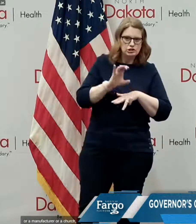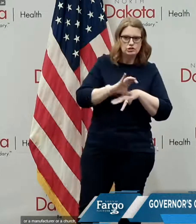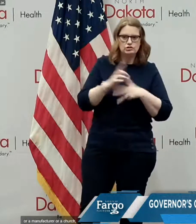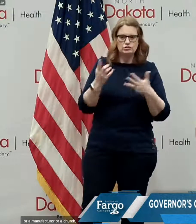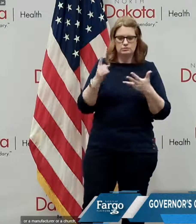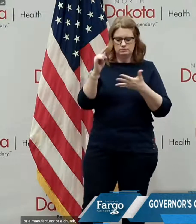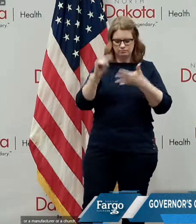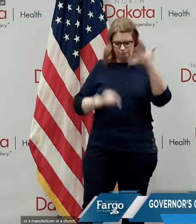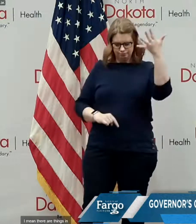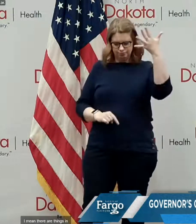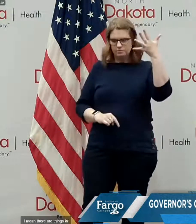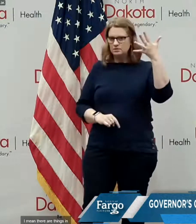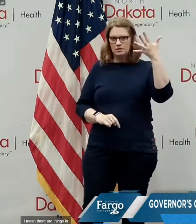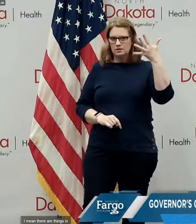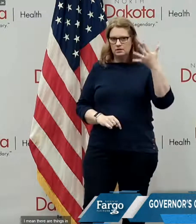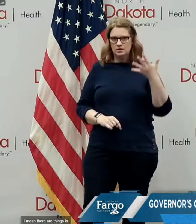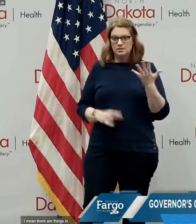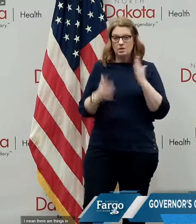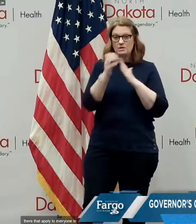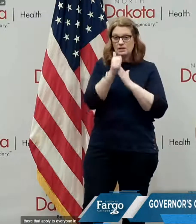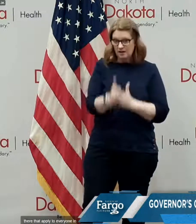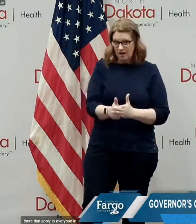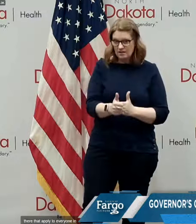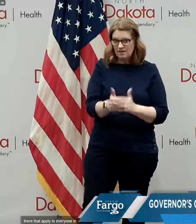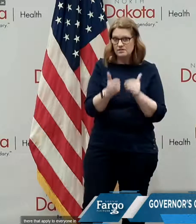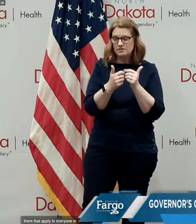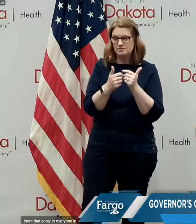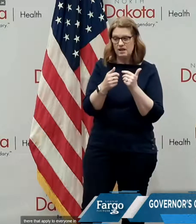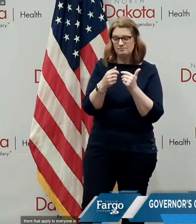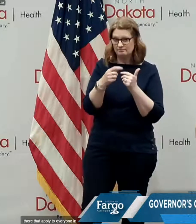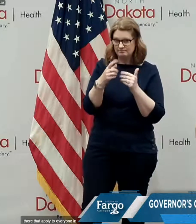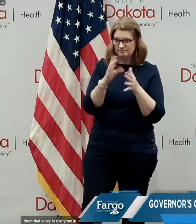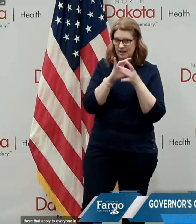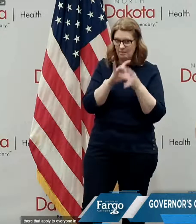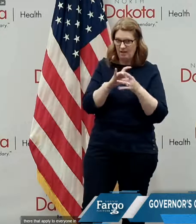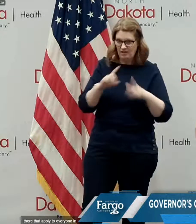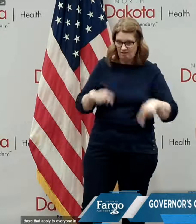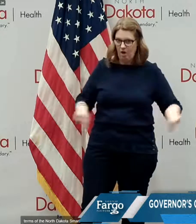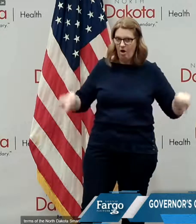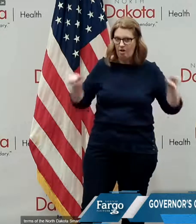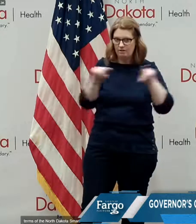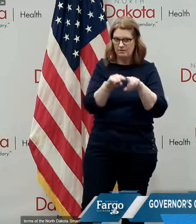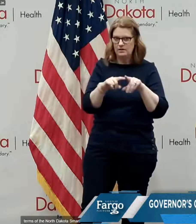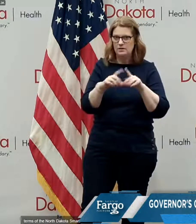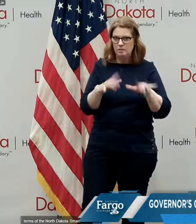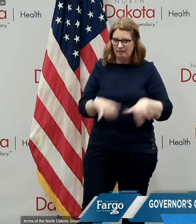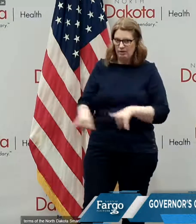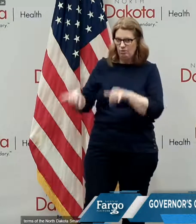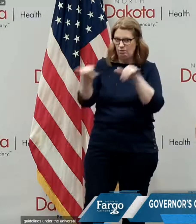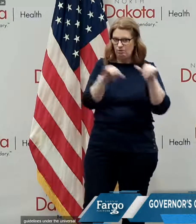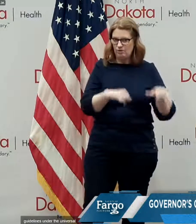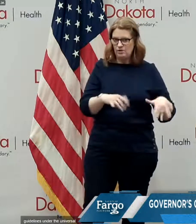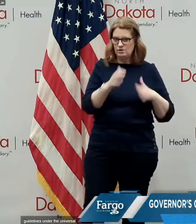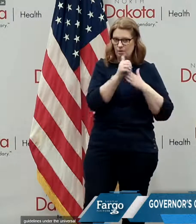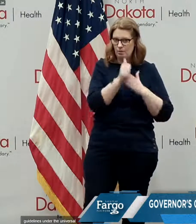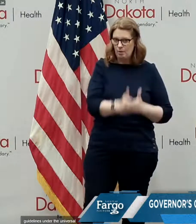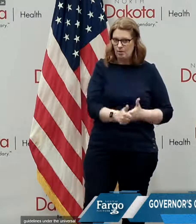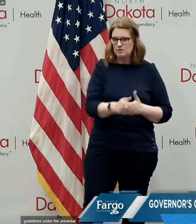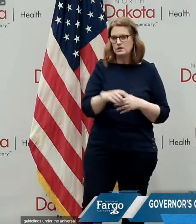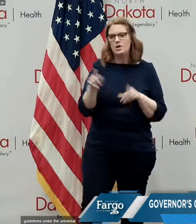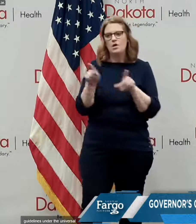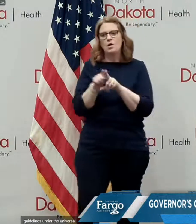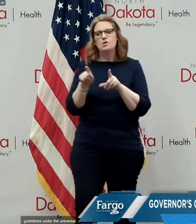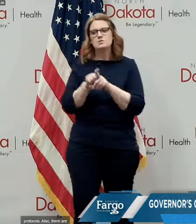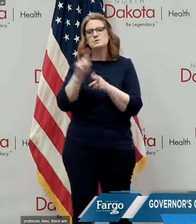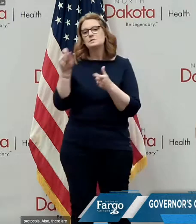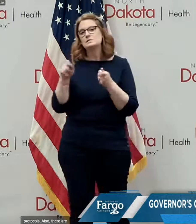in there that apply to everyone in terms of the North Dakota SMART guidelines under the universal protocols. Also, there are